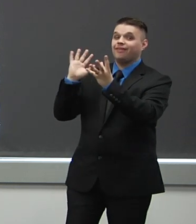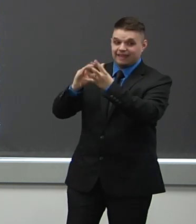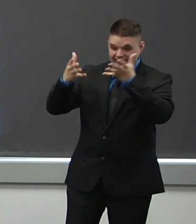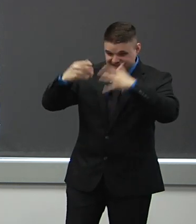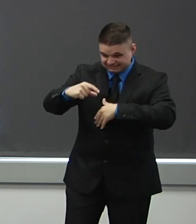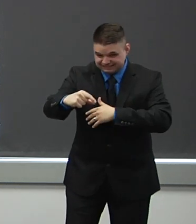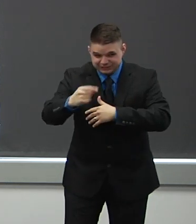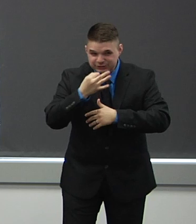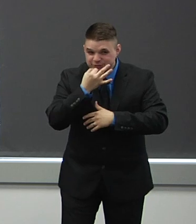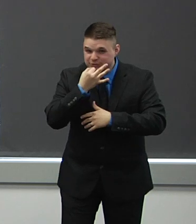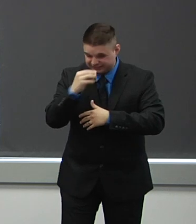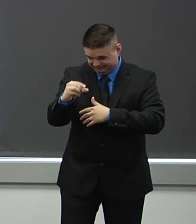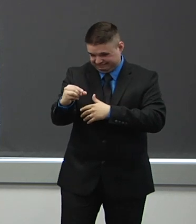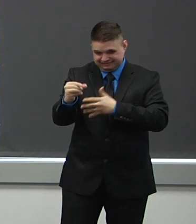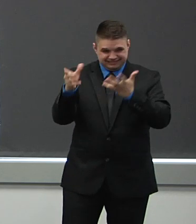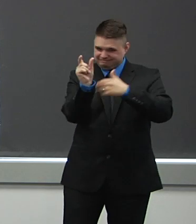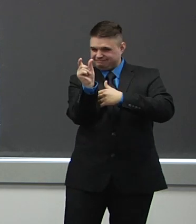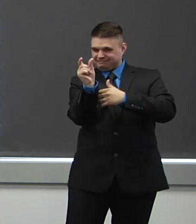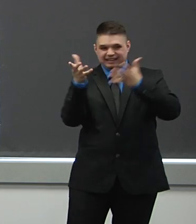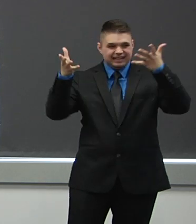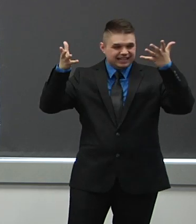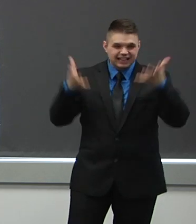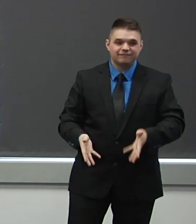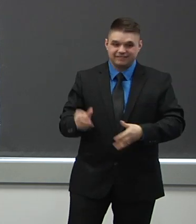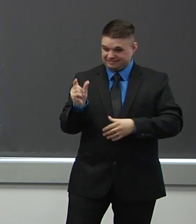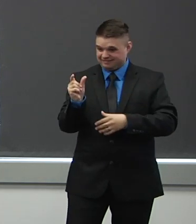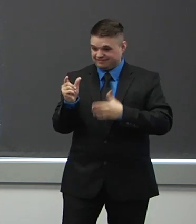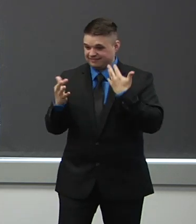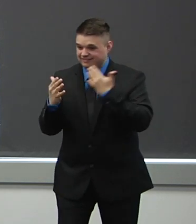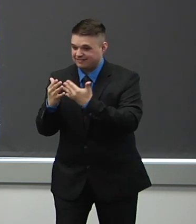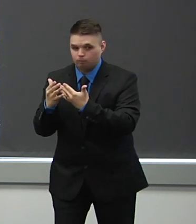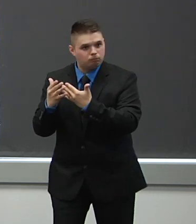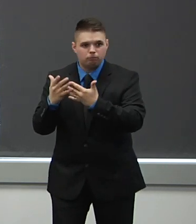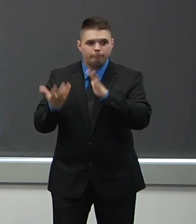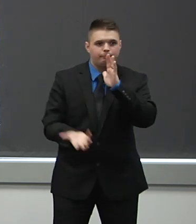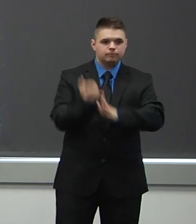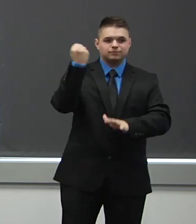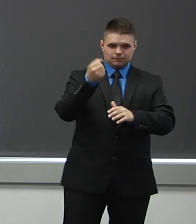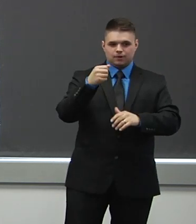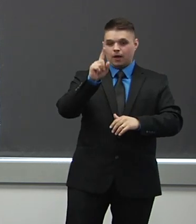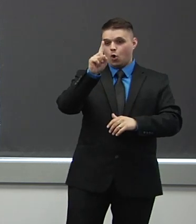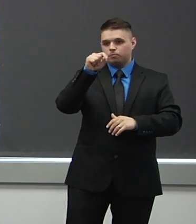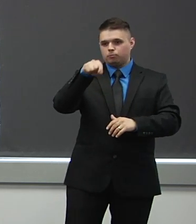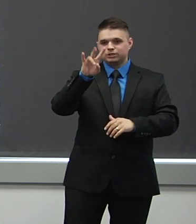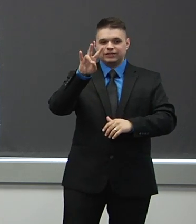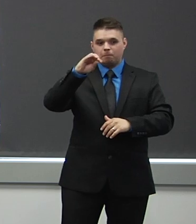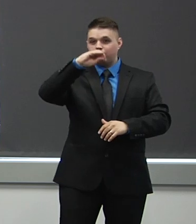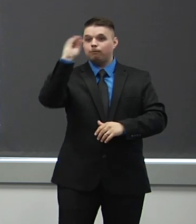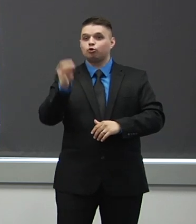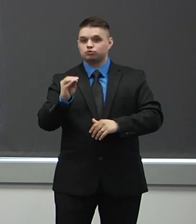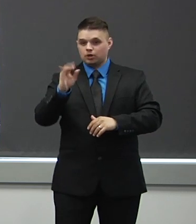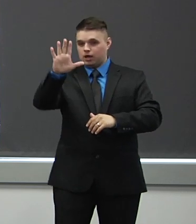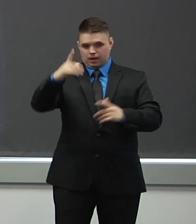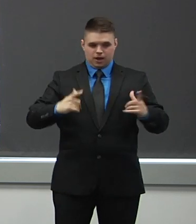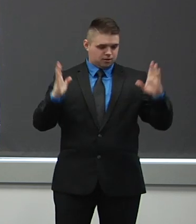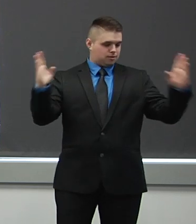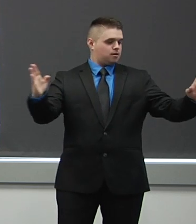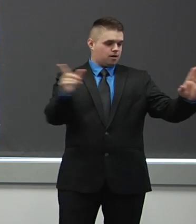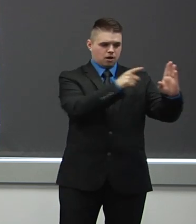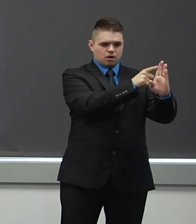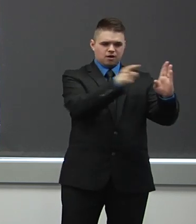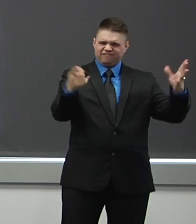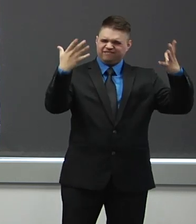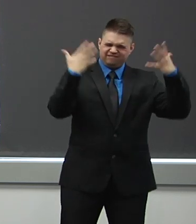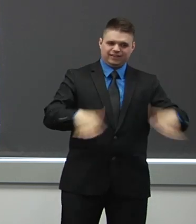through this distance learning opportunity is just 1.7% of their time spent in school. So these kids have accomplished a lot